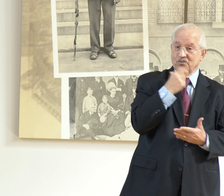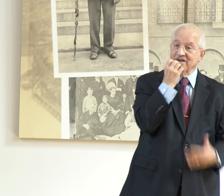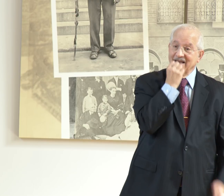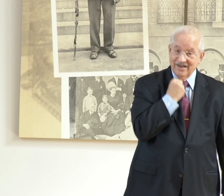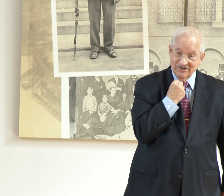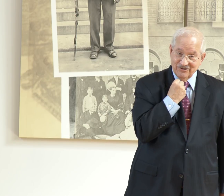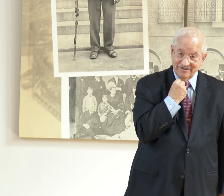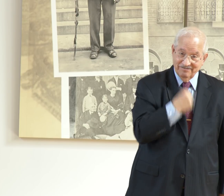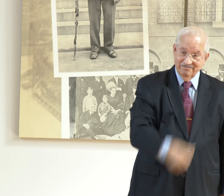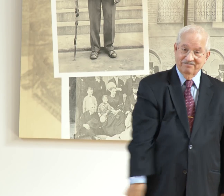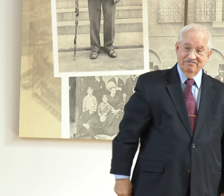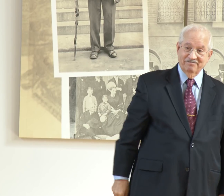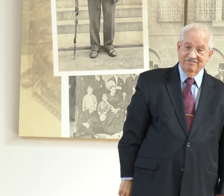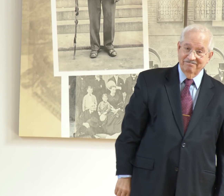from all of us who care.